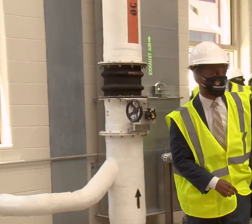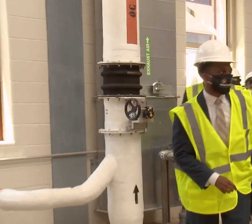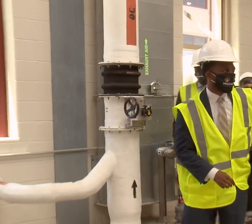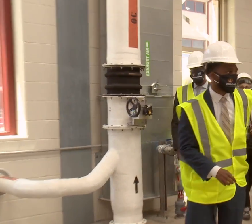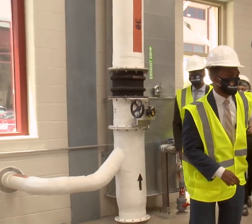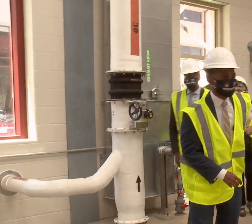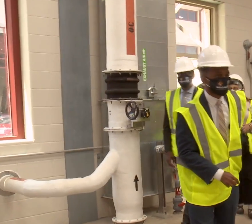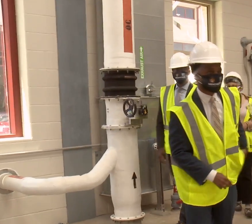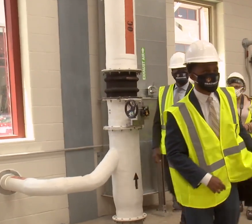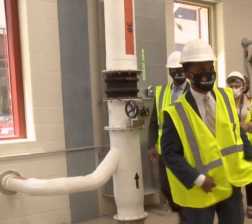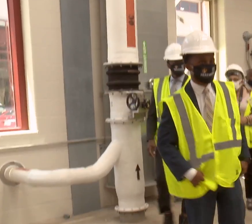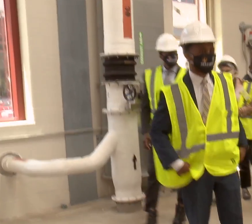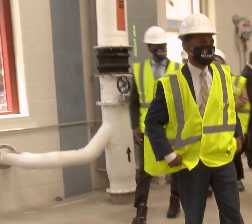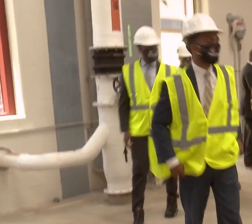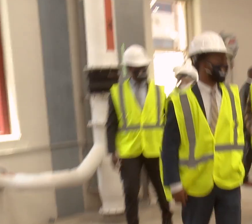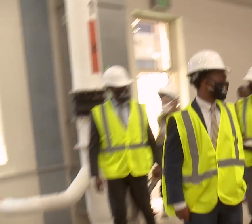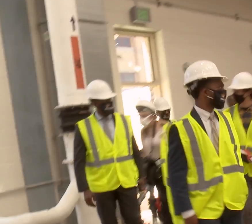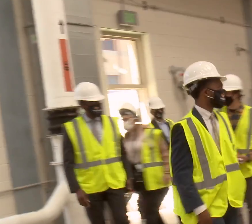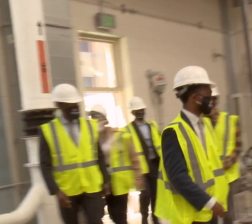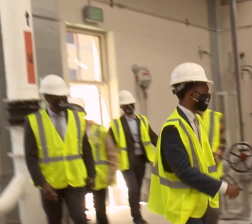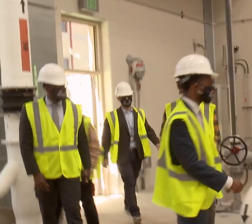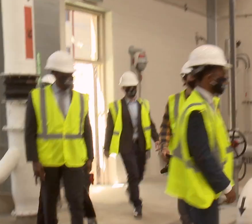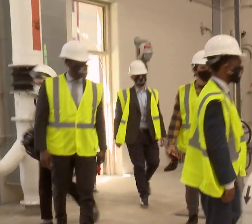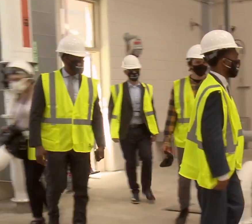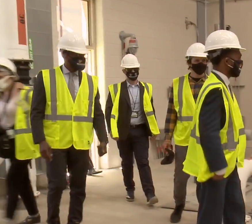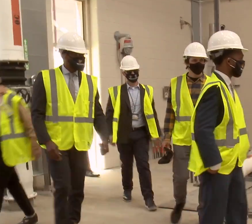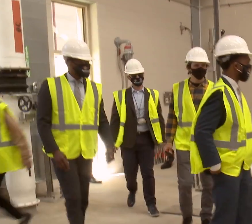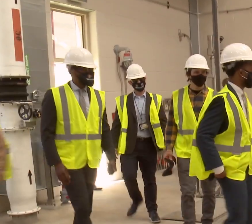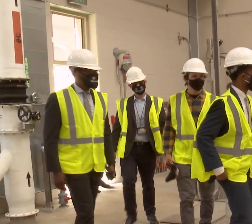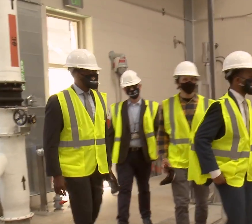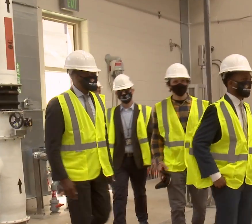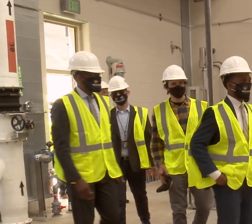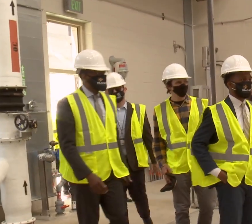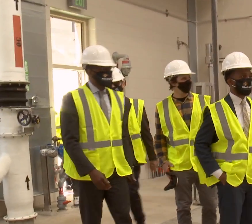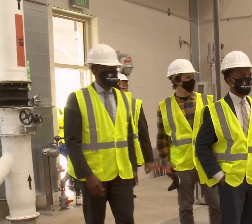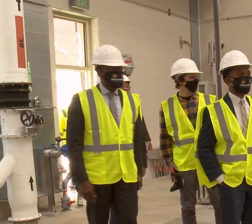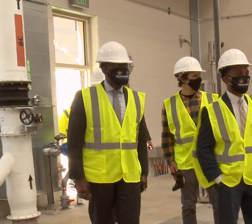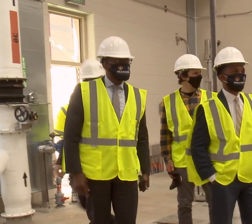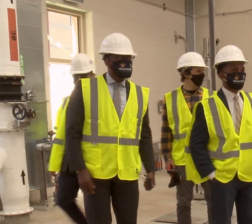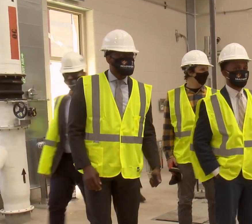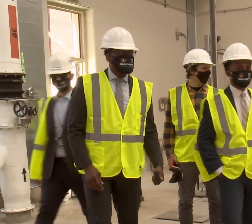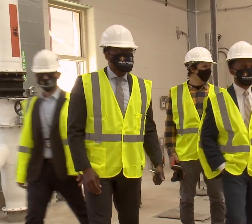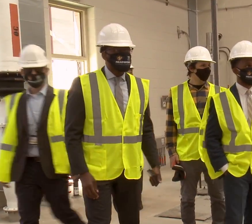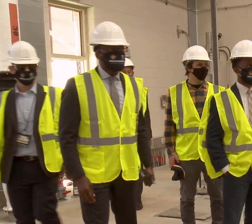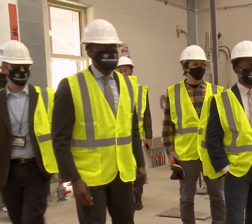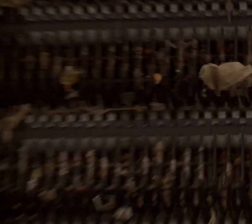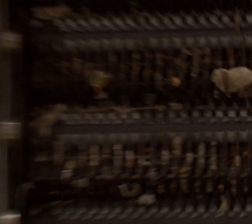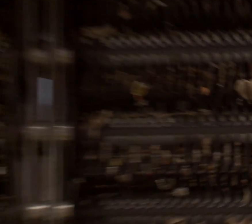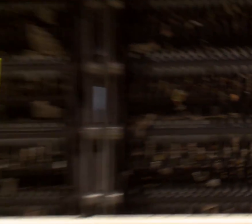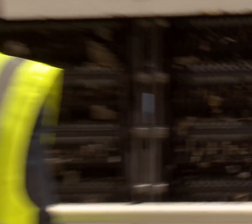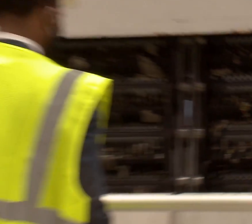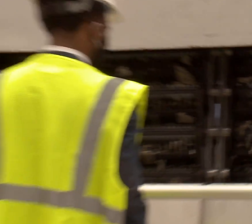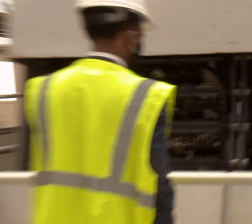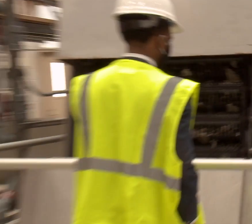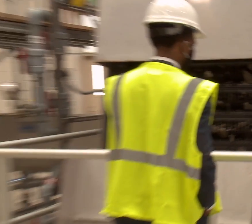screen facility, and basically what this is just a bar screen, just a bunch of rods. Take all the stuff out. Then it reaches down there